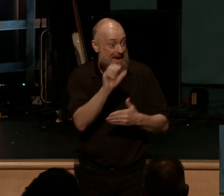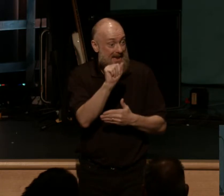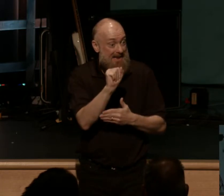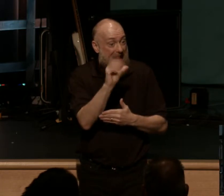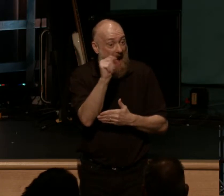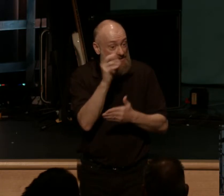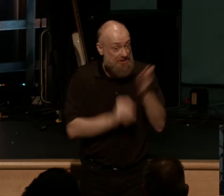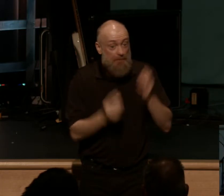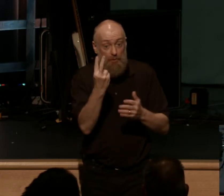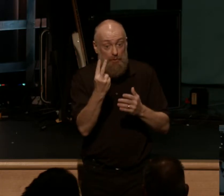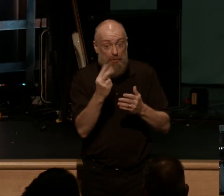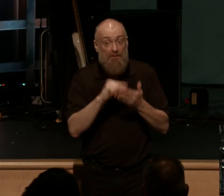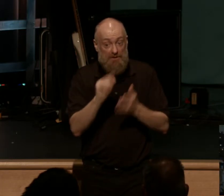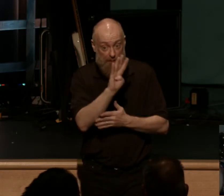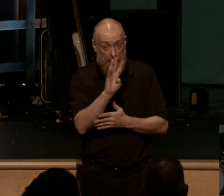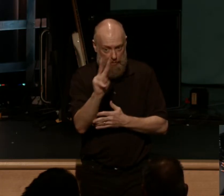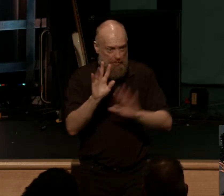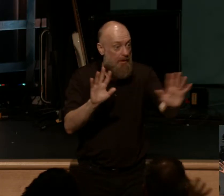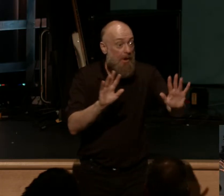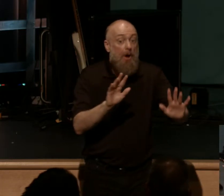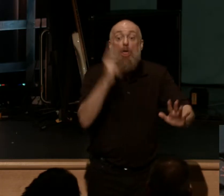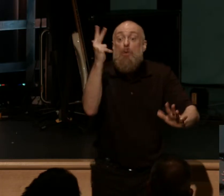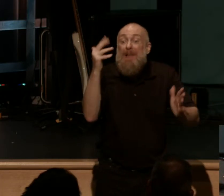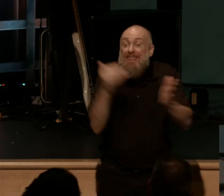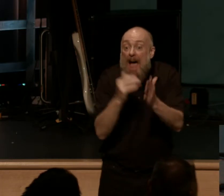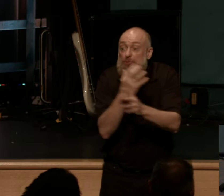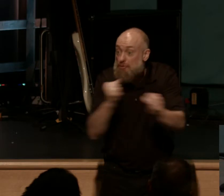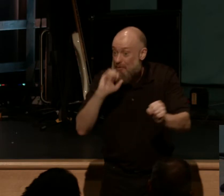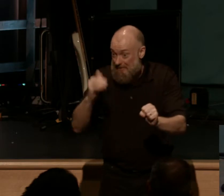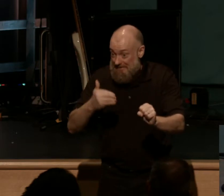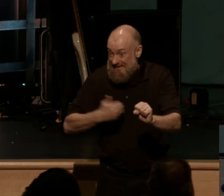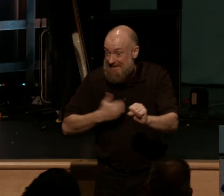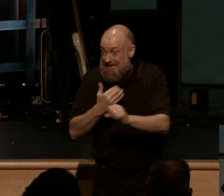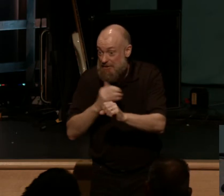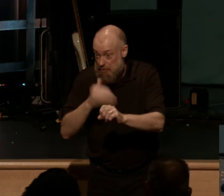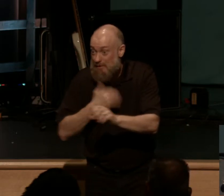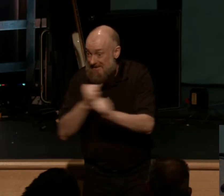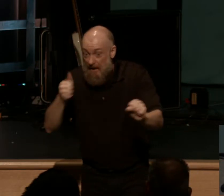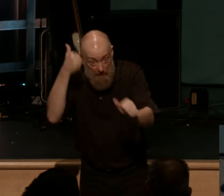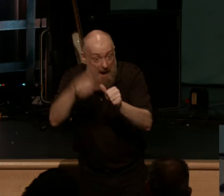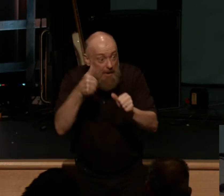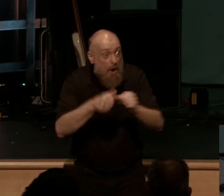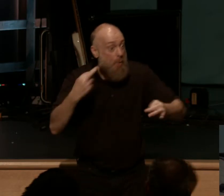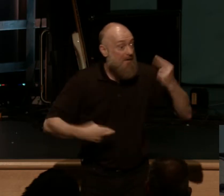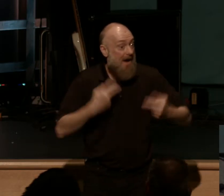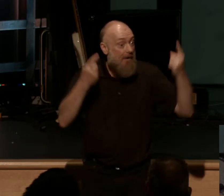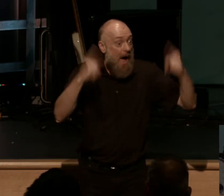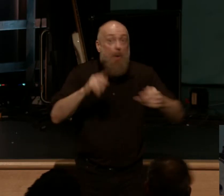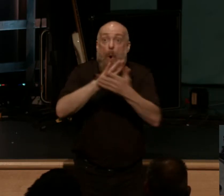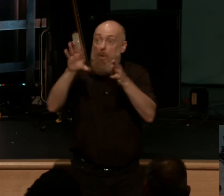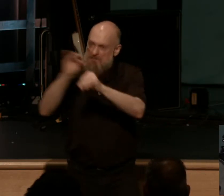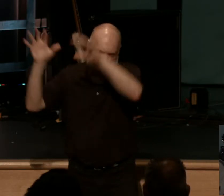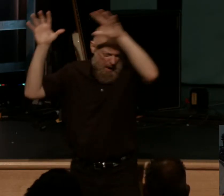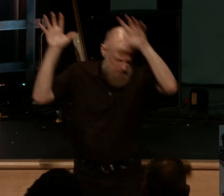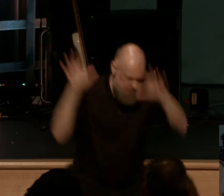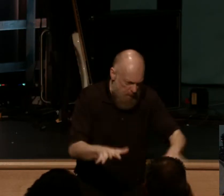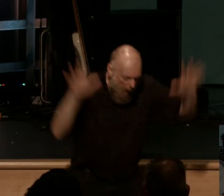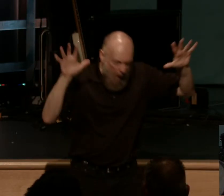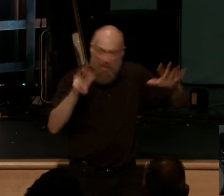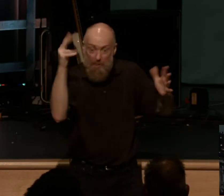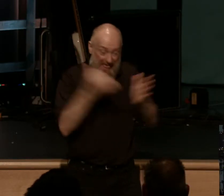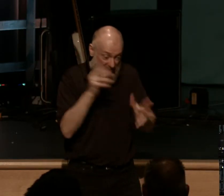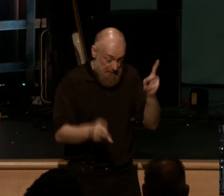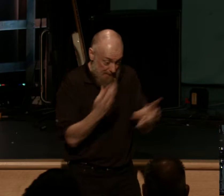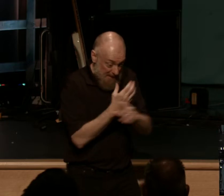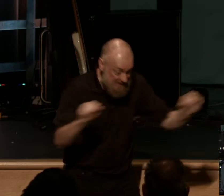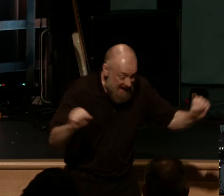verse 42. Remember, 3,000 souls were saved. You have this massive revival happening. God's Spirit's at work. It's awesome, and look what happens